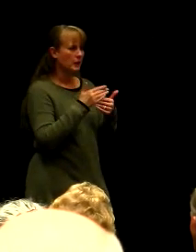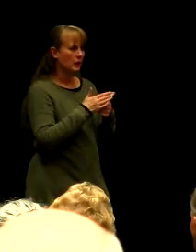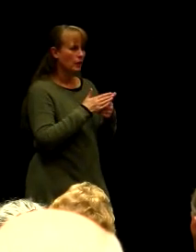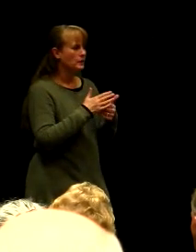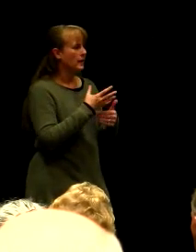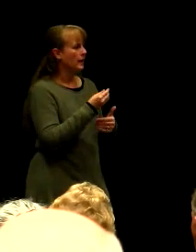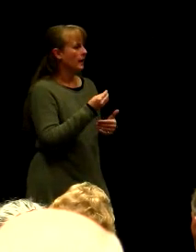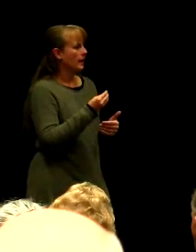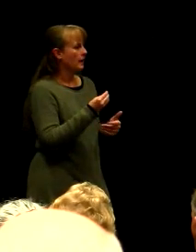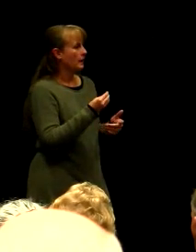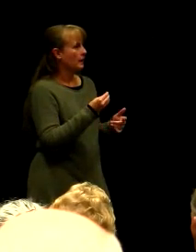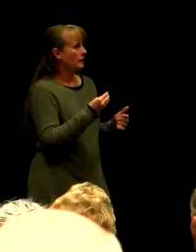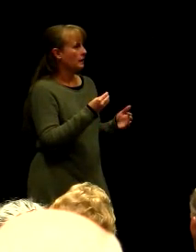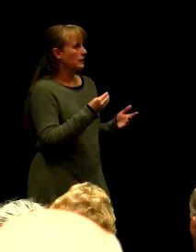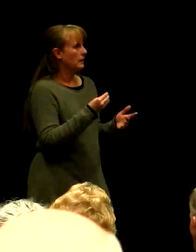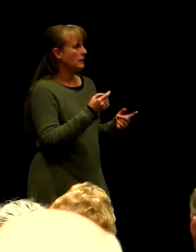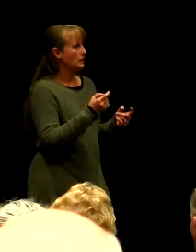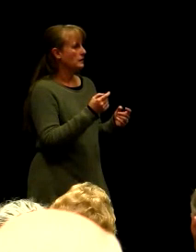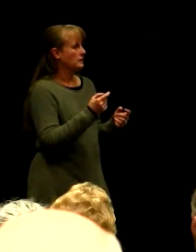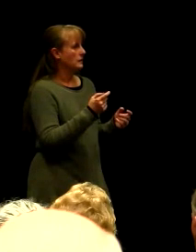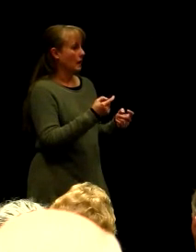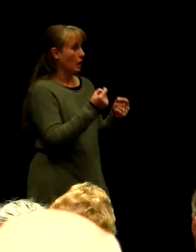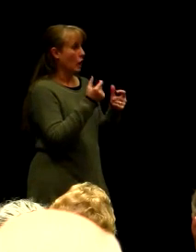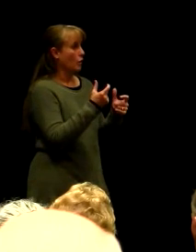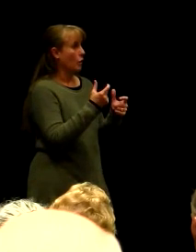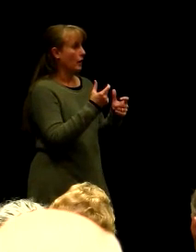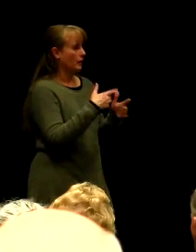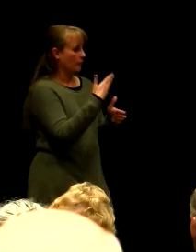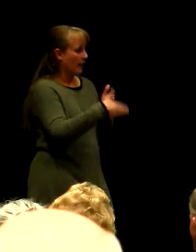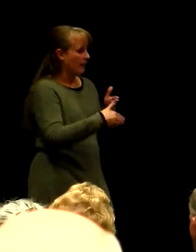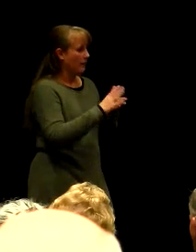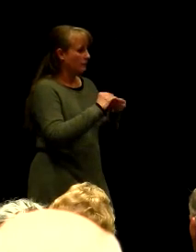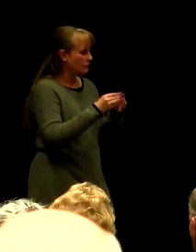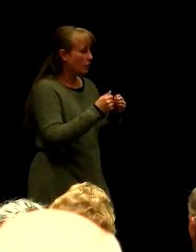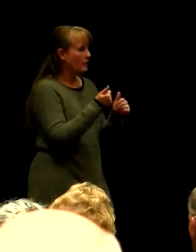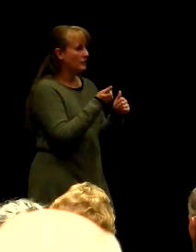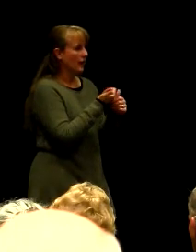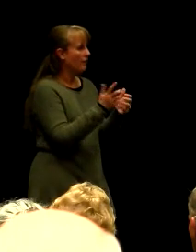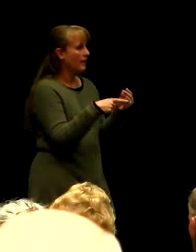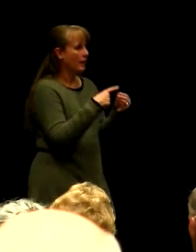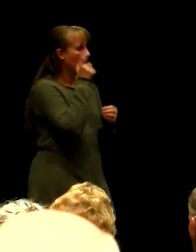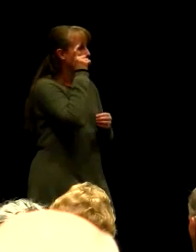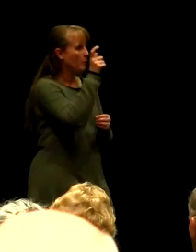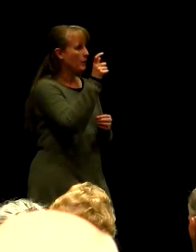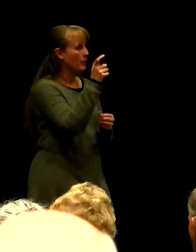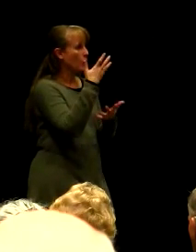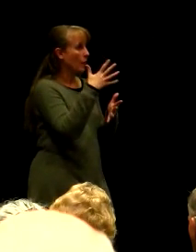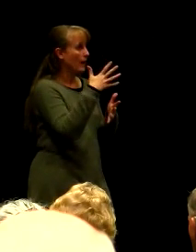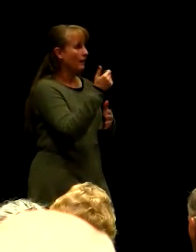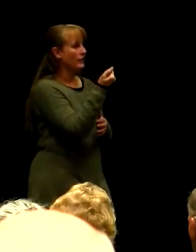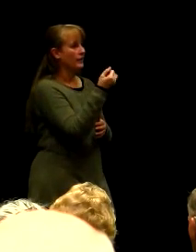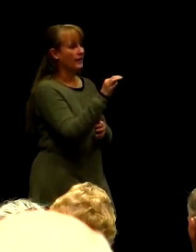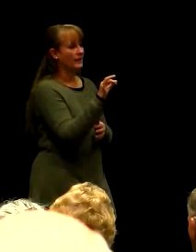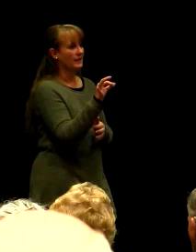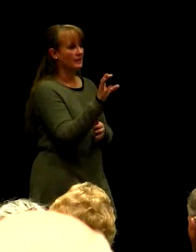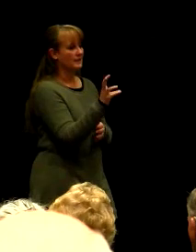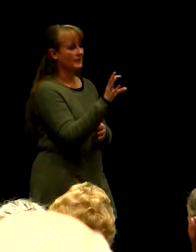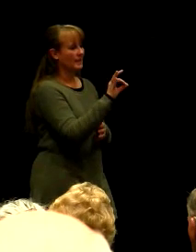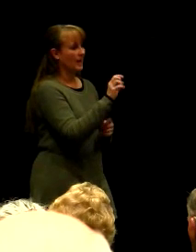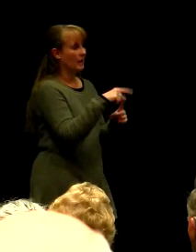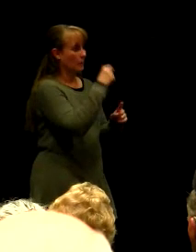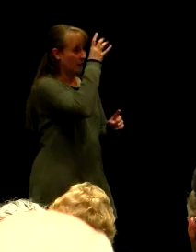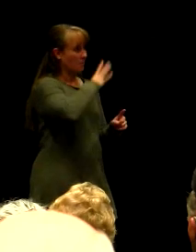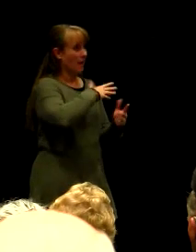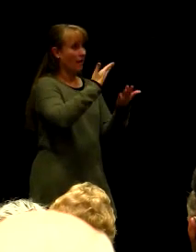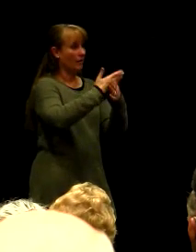and there's a sudden drop-off in stories and novels about the moon right after 1969,